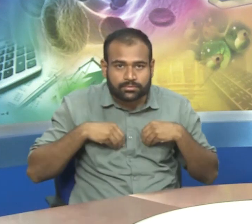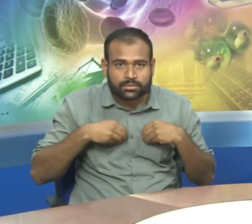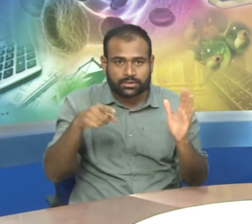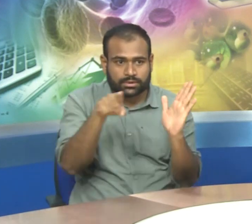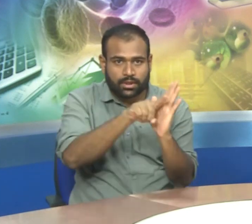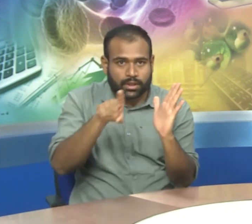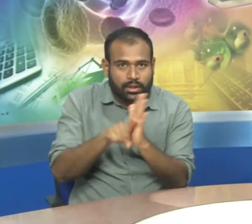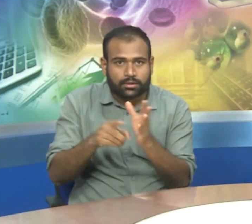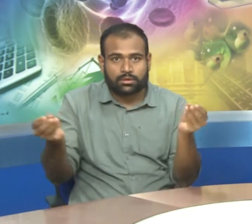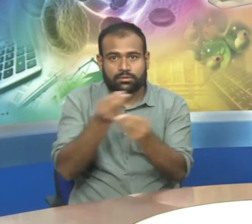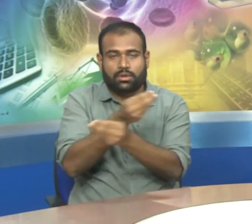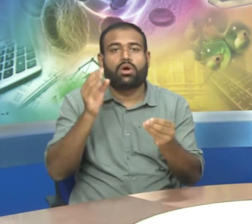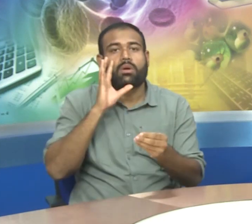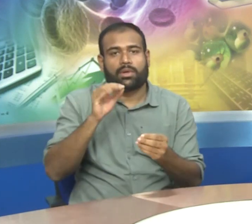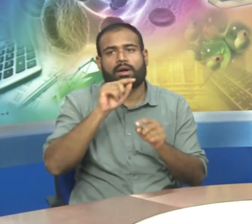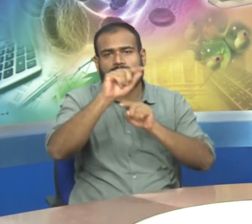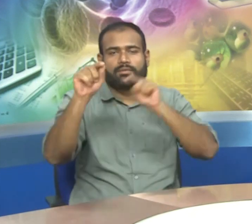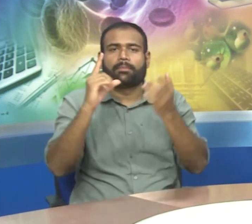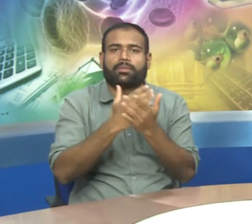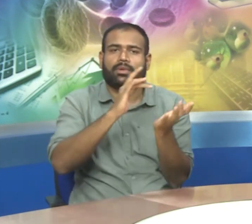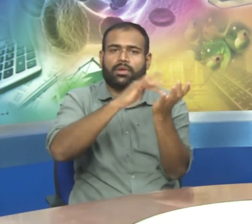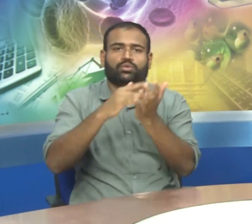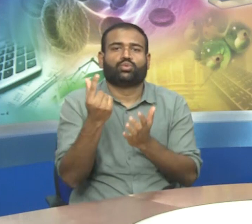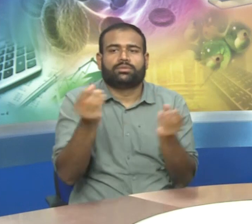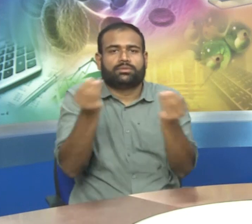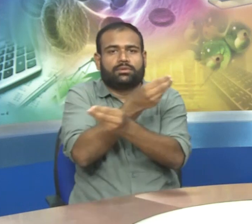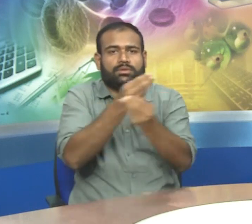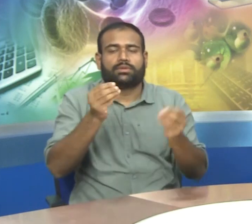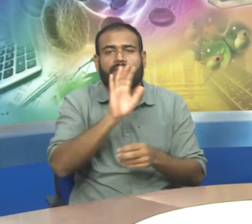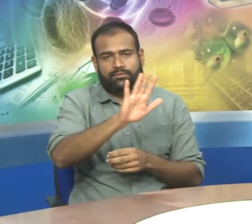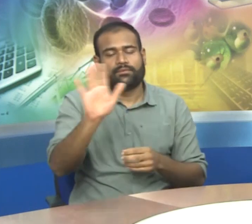and then it is given to the users.